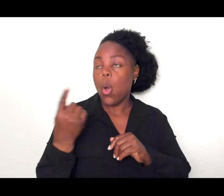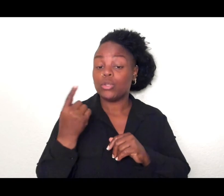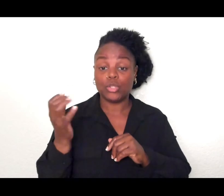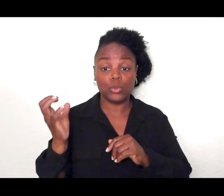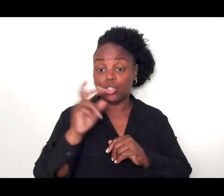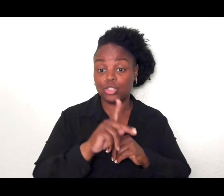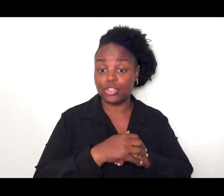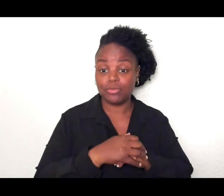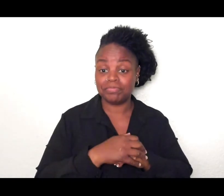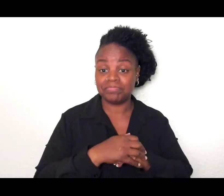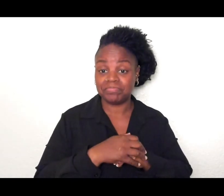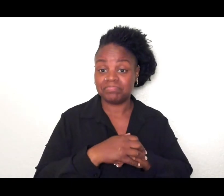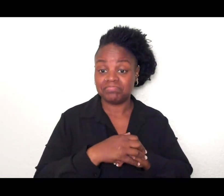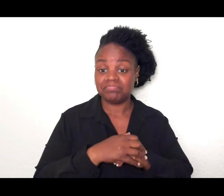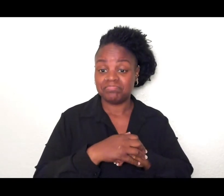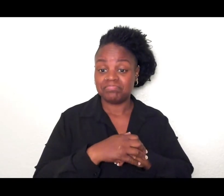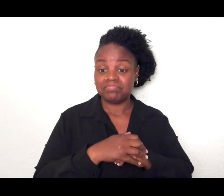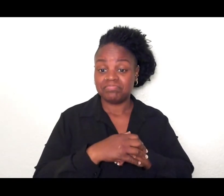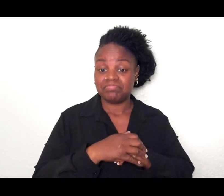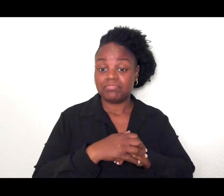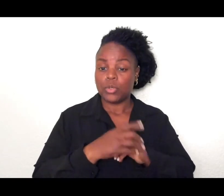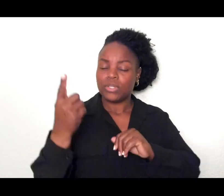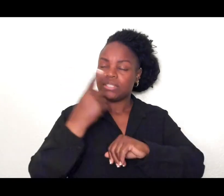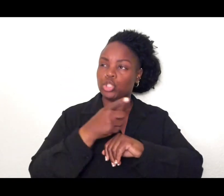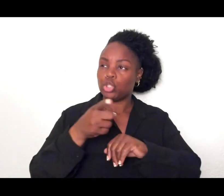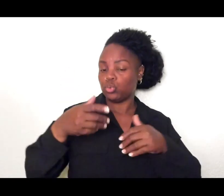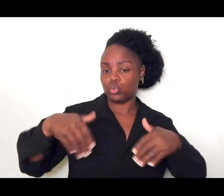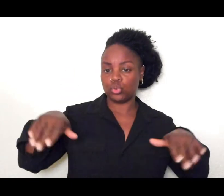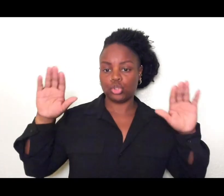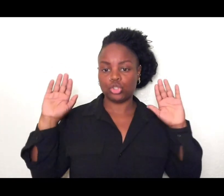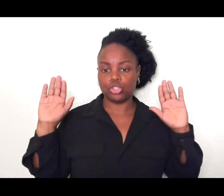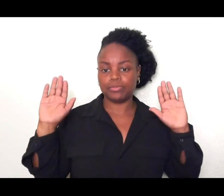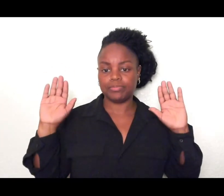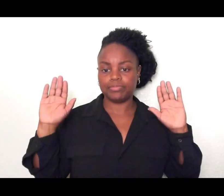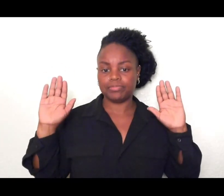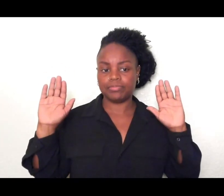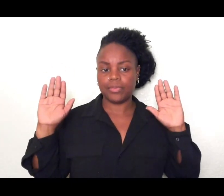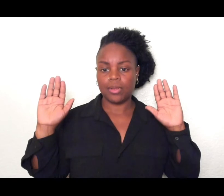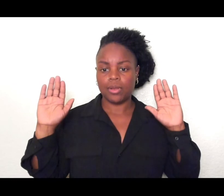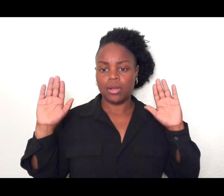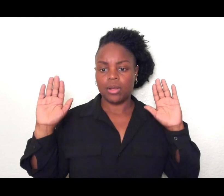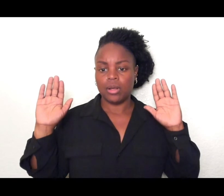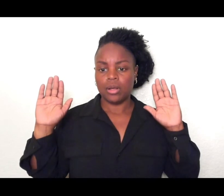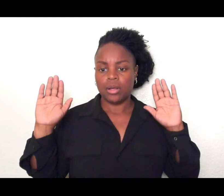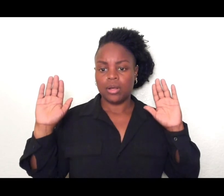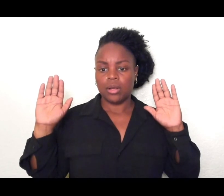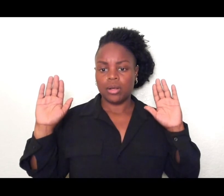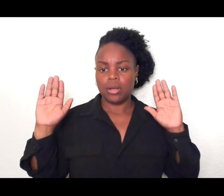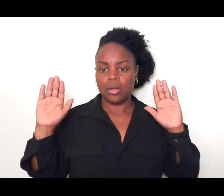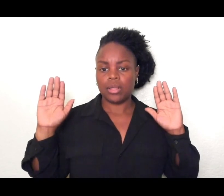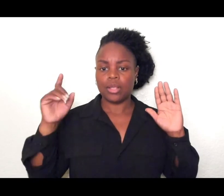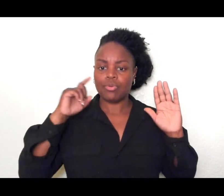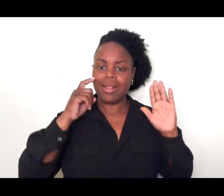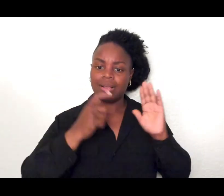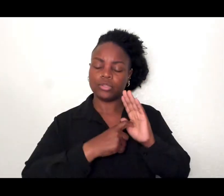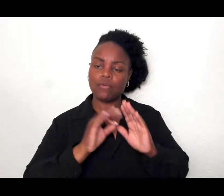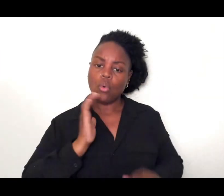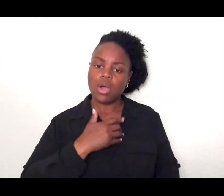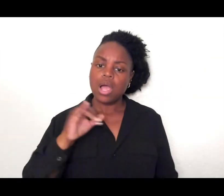So right now, the response that we have with ecological devastation is not sufficient, because we are still in this